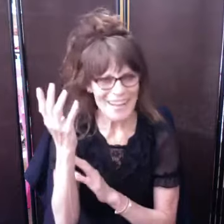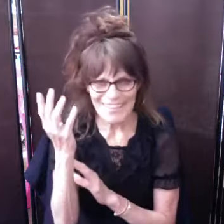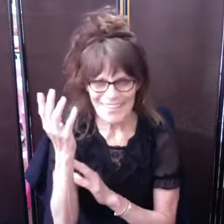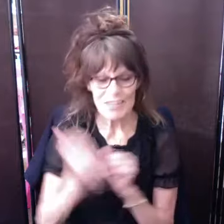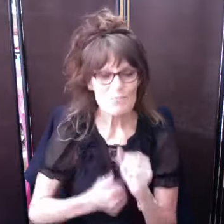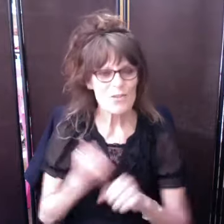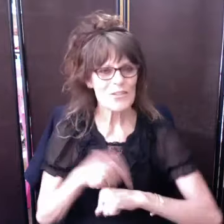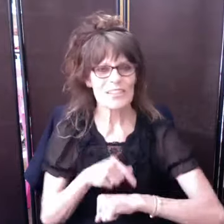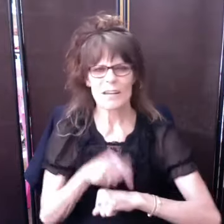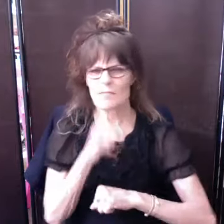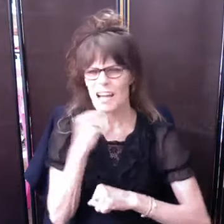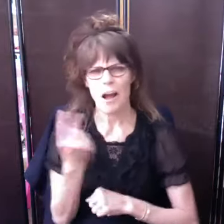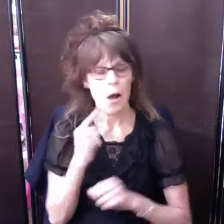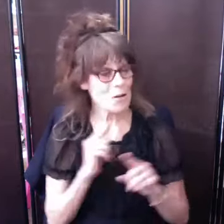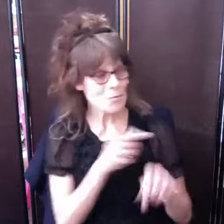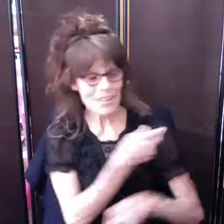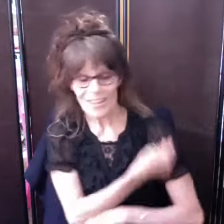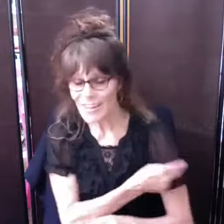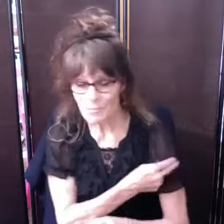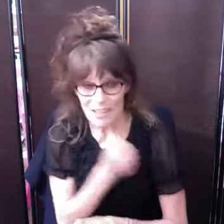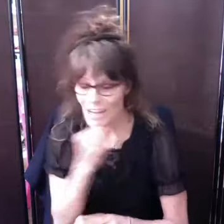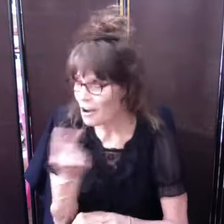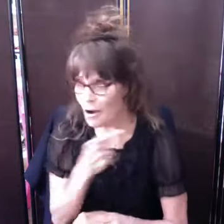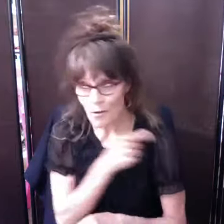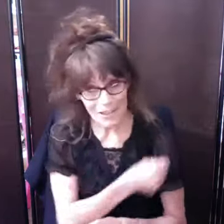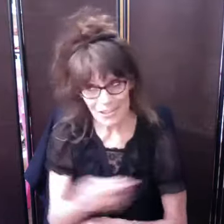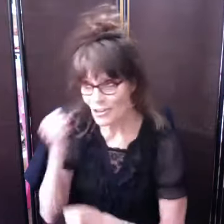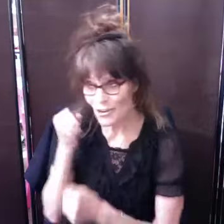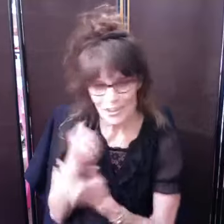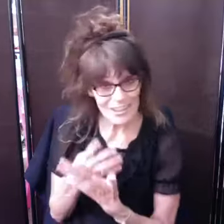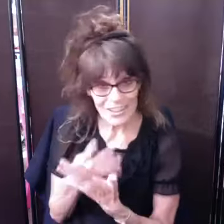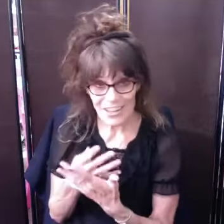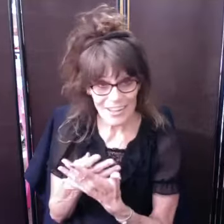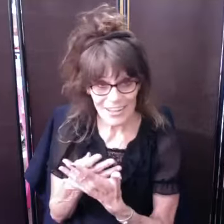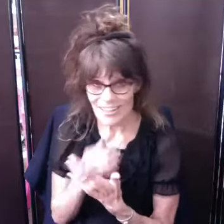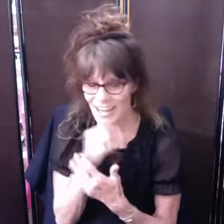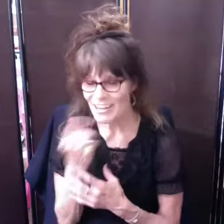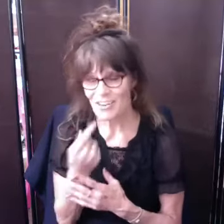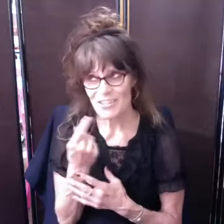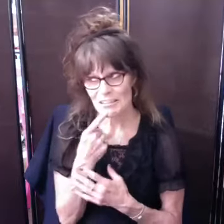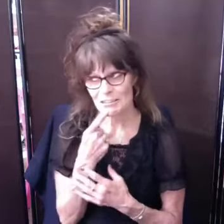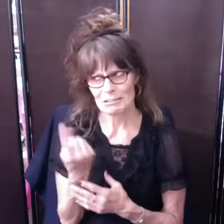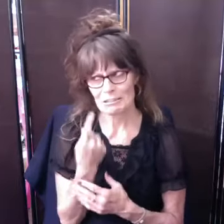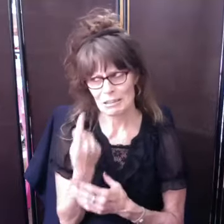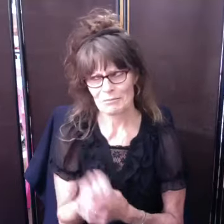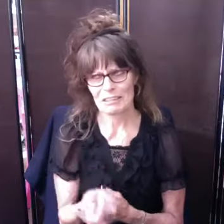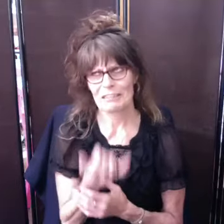always go to the hospital. I didn't always go to jail. I didn't always say something that completely destroyed a